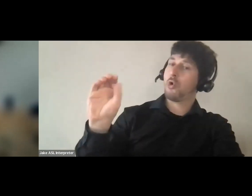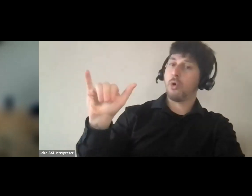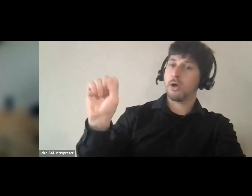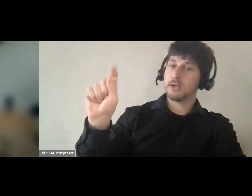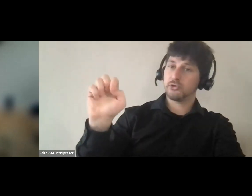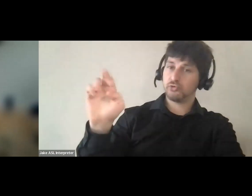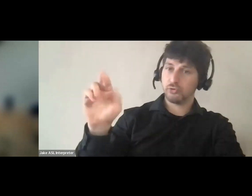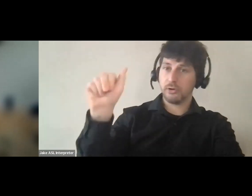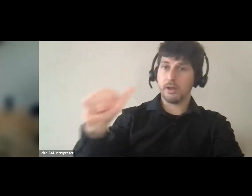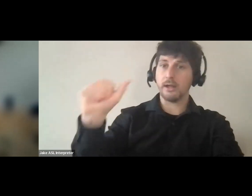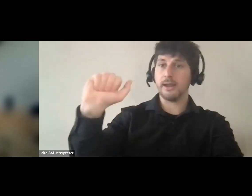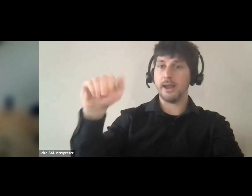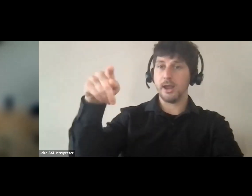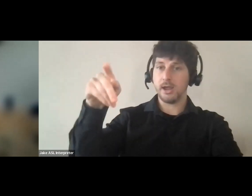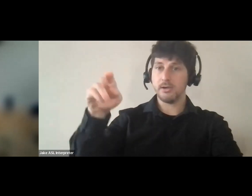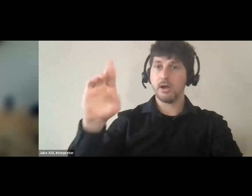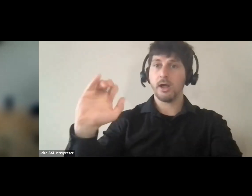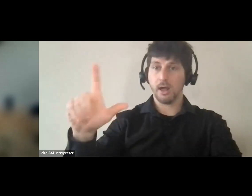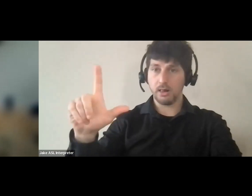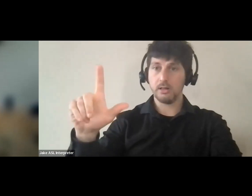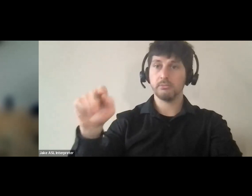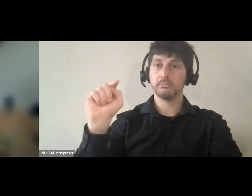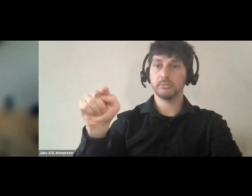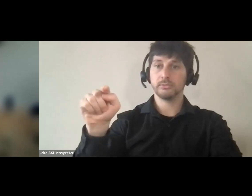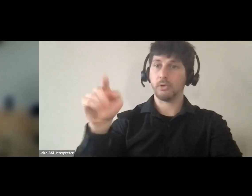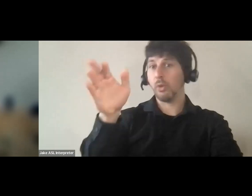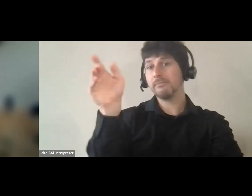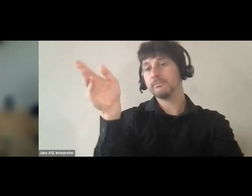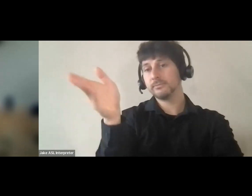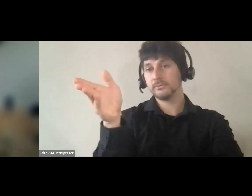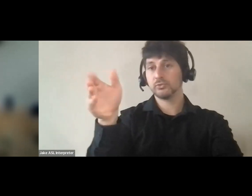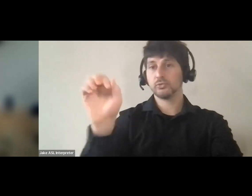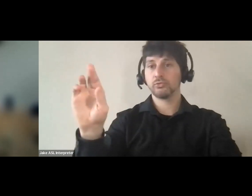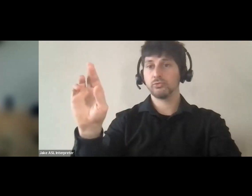ROYSTER, at April, APRIL rural,